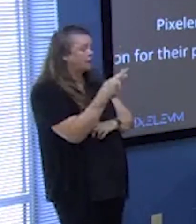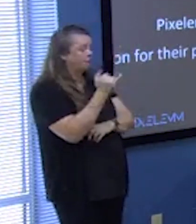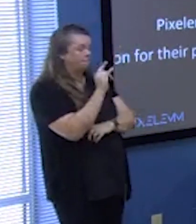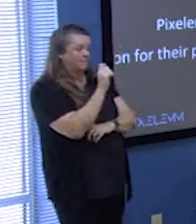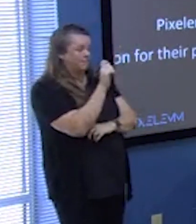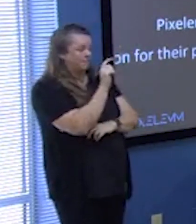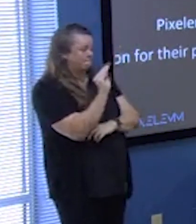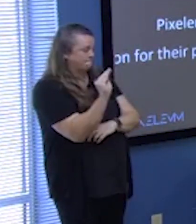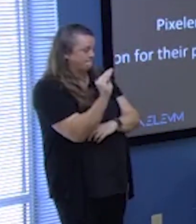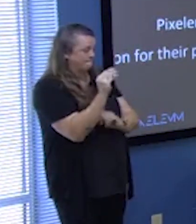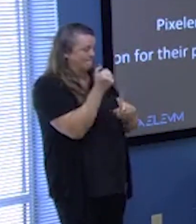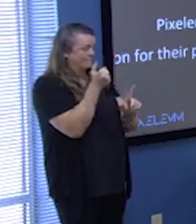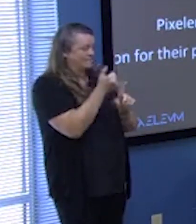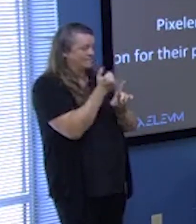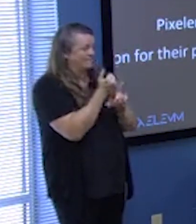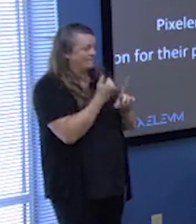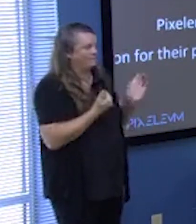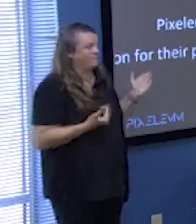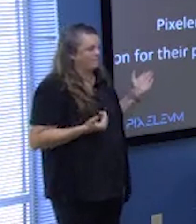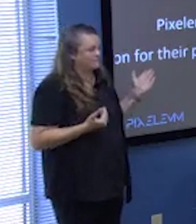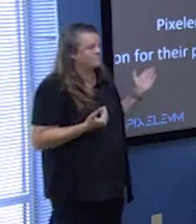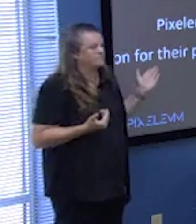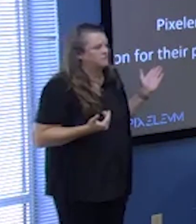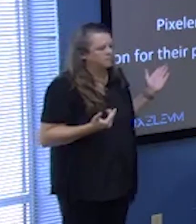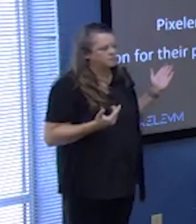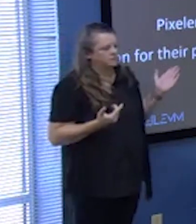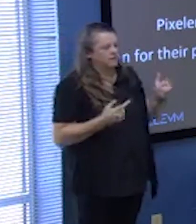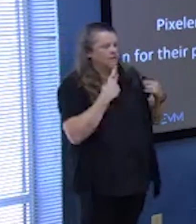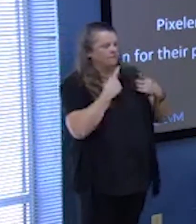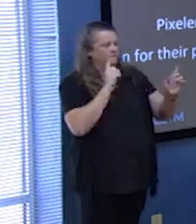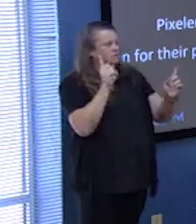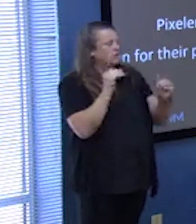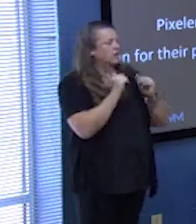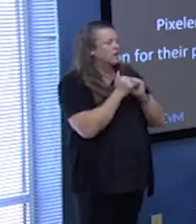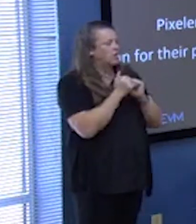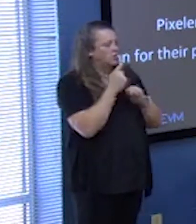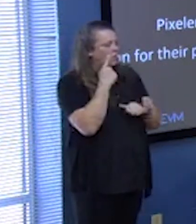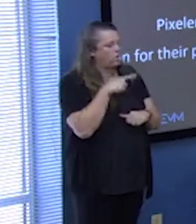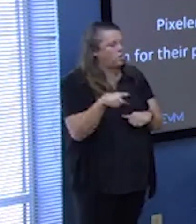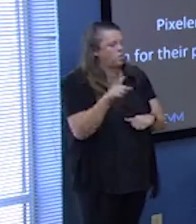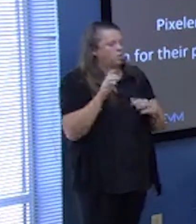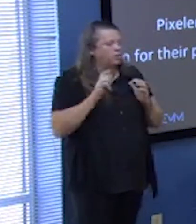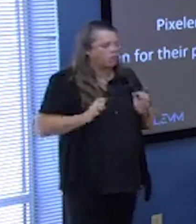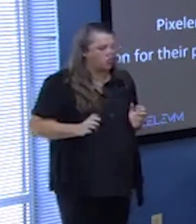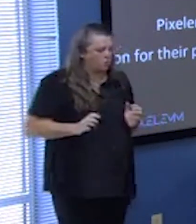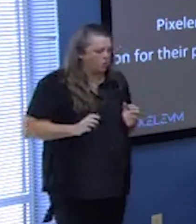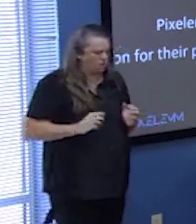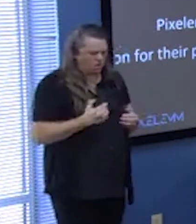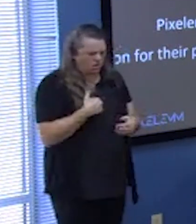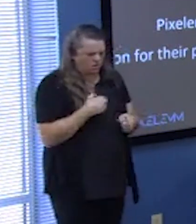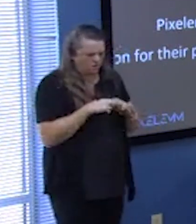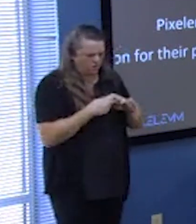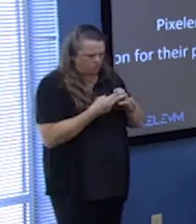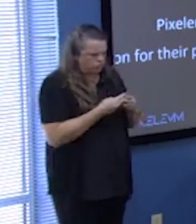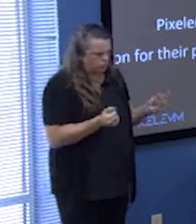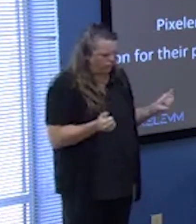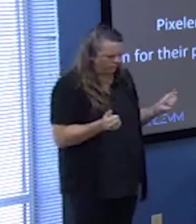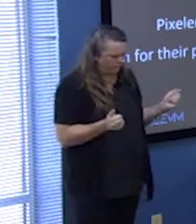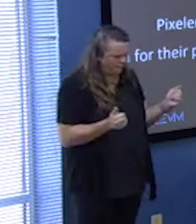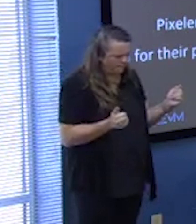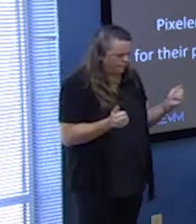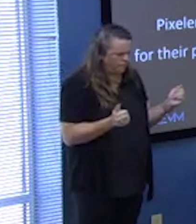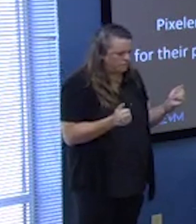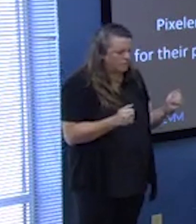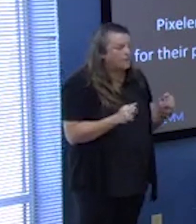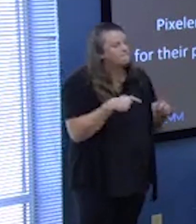itself literally is the most efficient way for a customer to solve their problem and find a